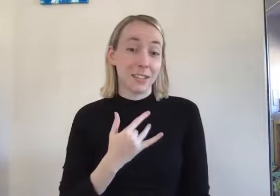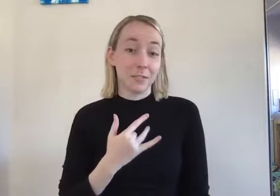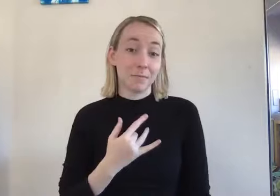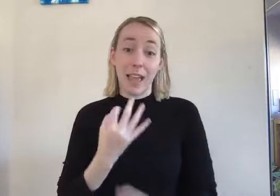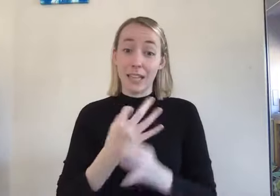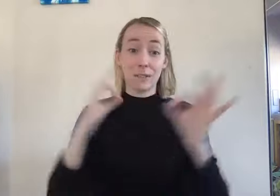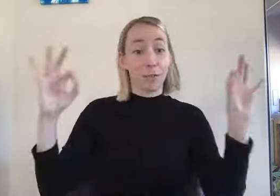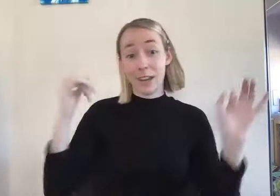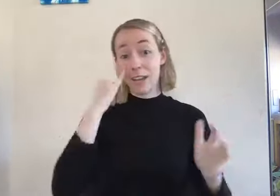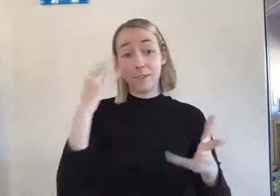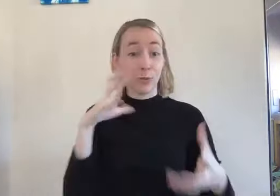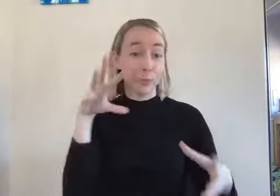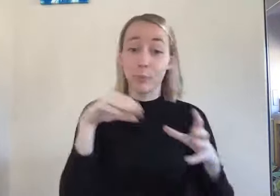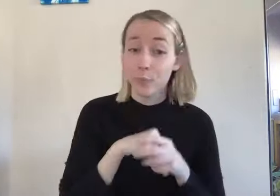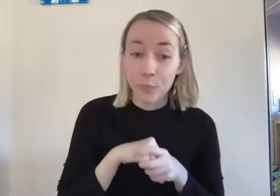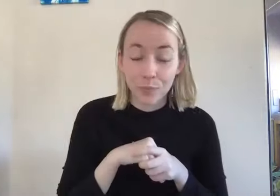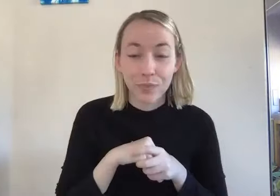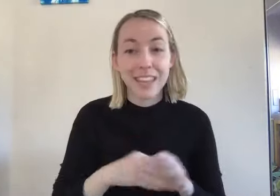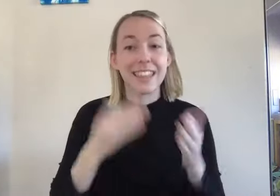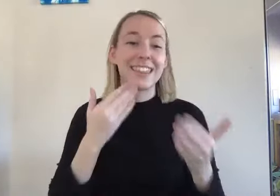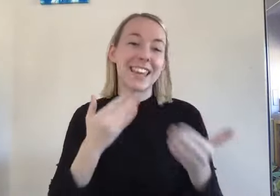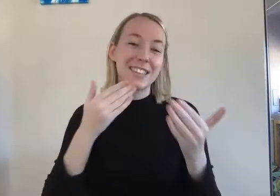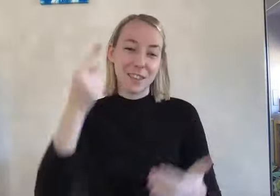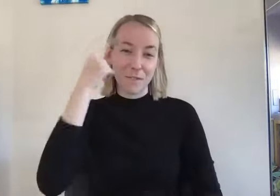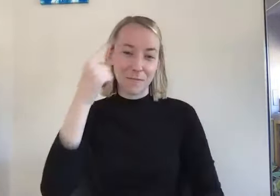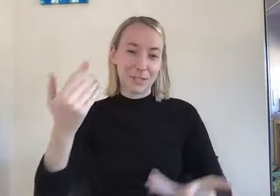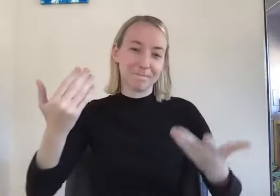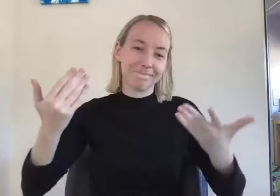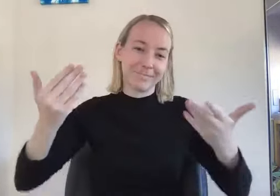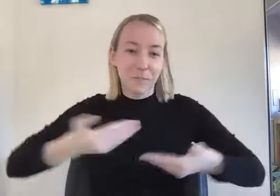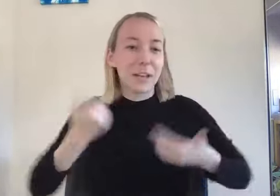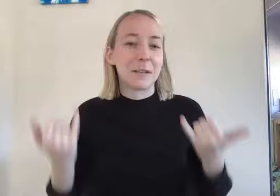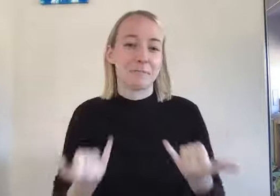for sale, but it's for free and for fun in AA and Al-Anon. Thank you guys for having me. Love you.